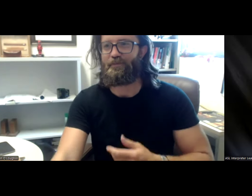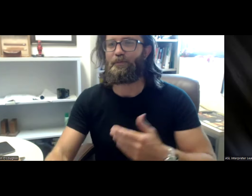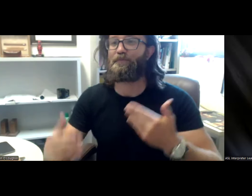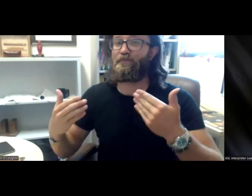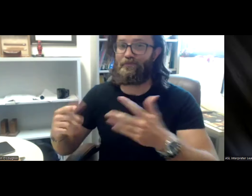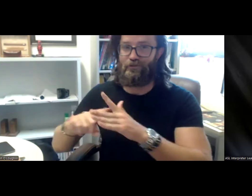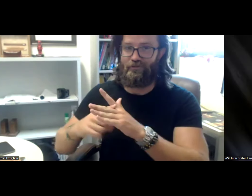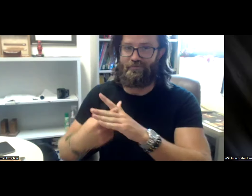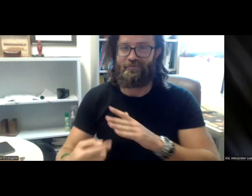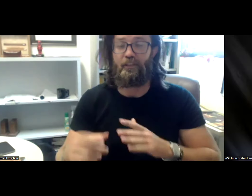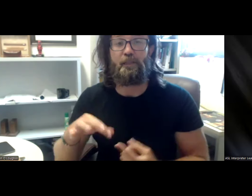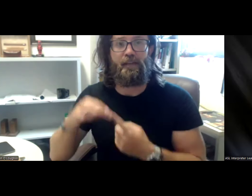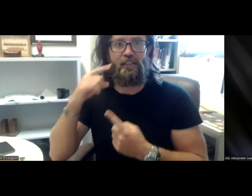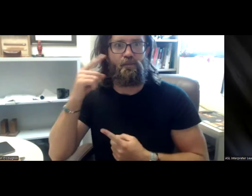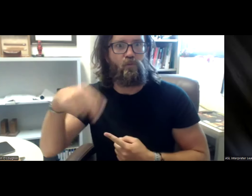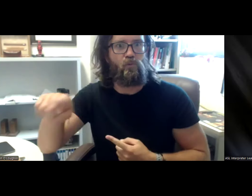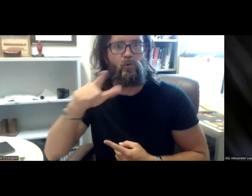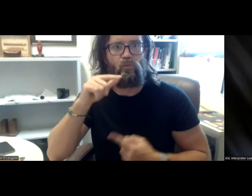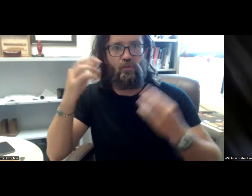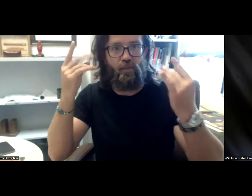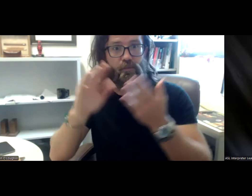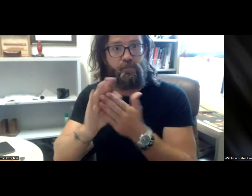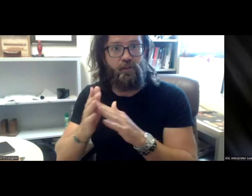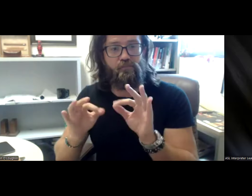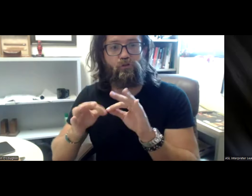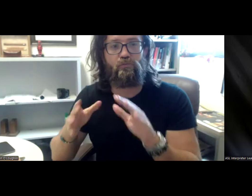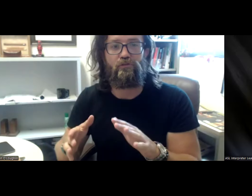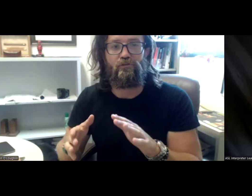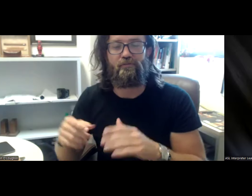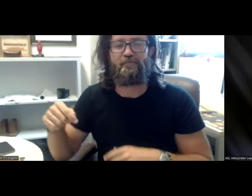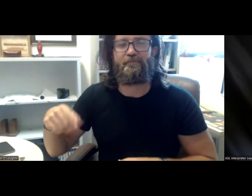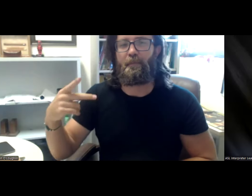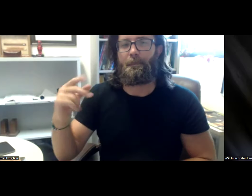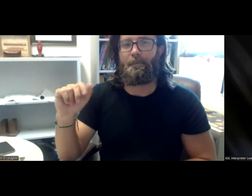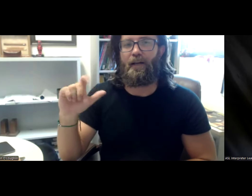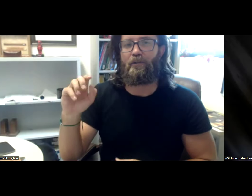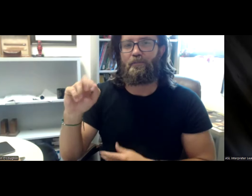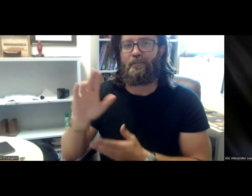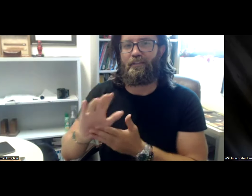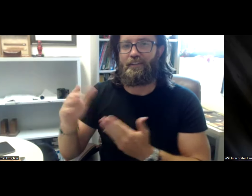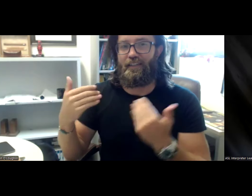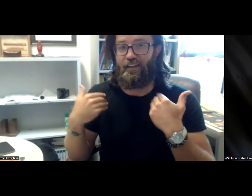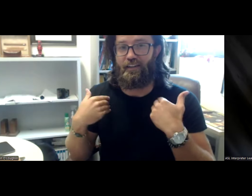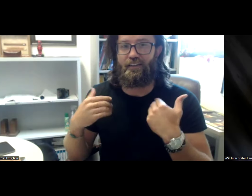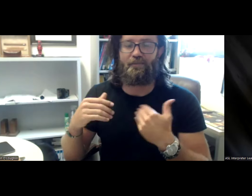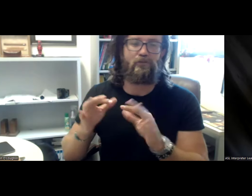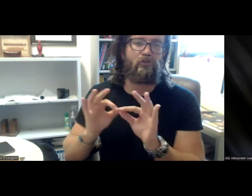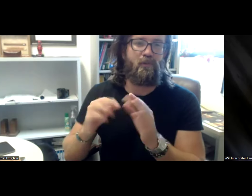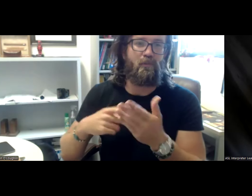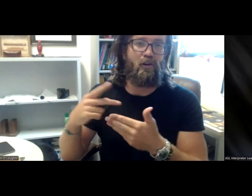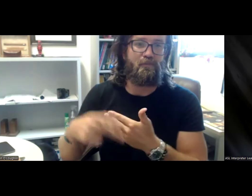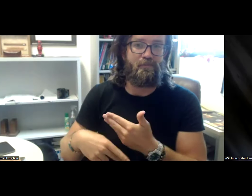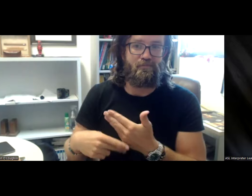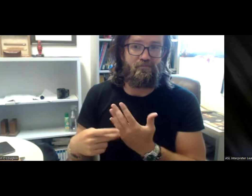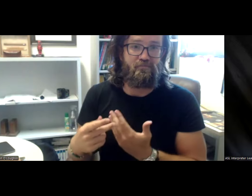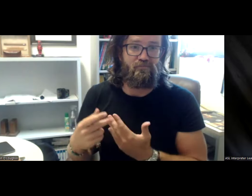would look like, interpreter switching. All right, so we're going to go ahead and begin, especially for those of you who are thinking about becoming an interpreter. Palomar